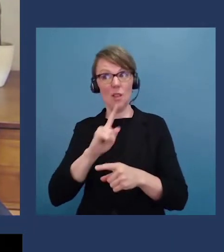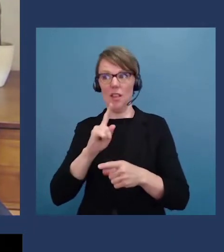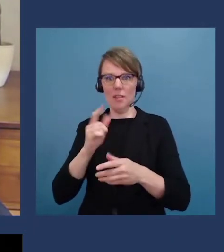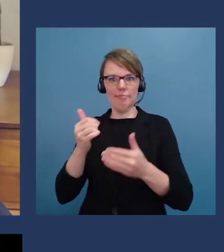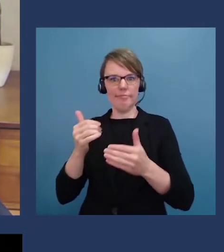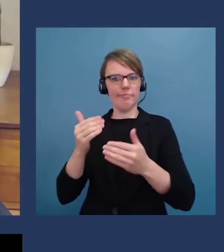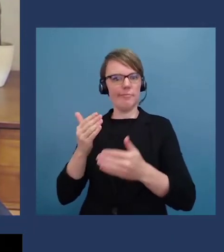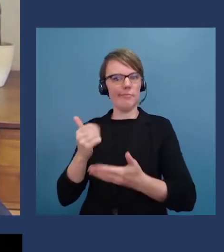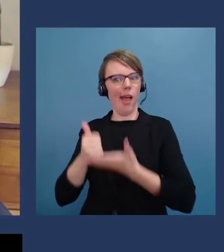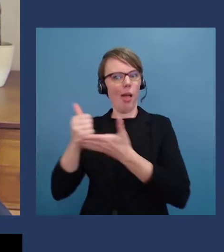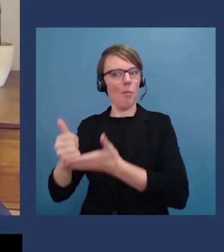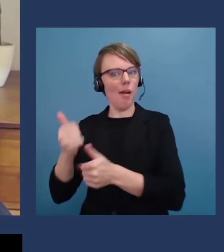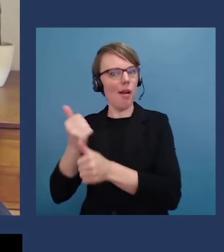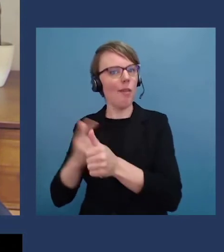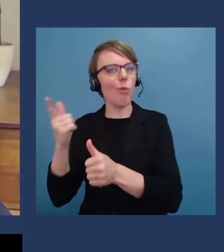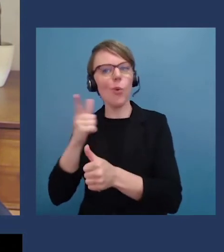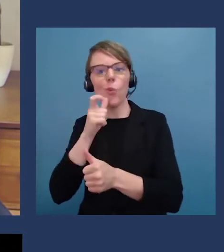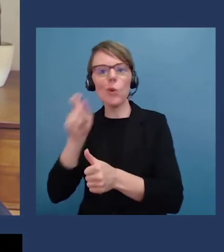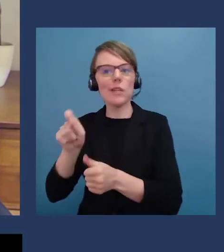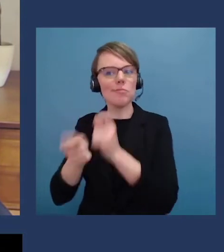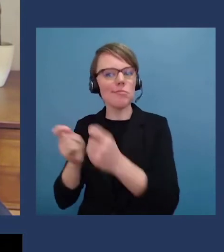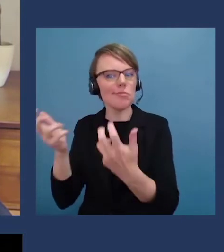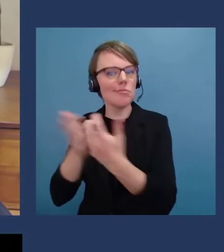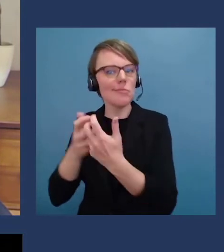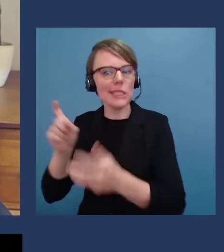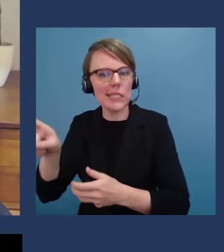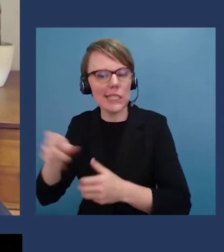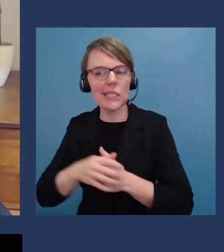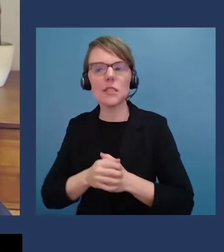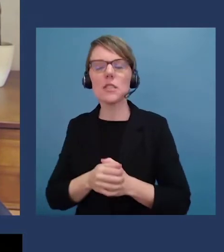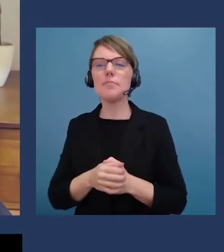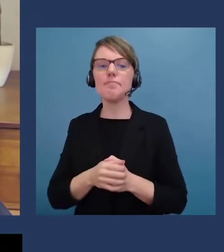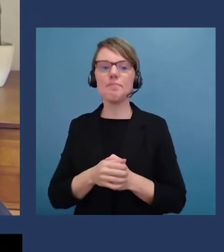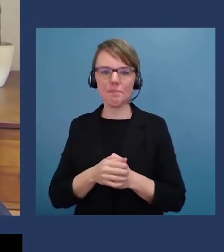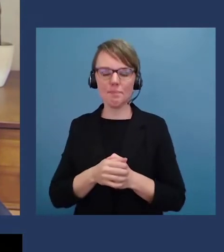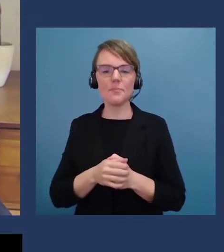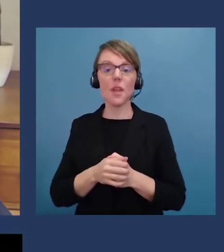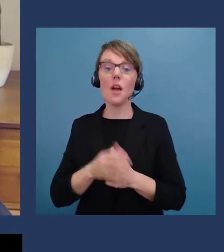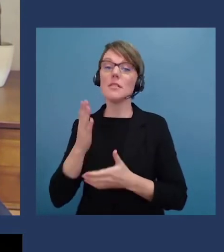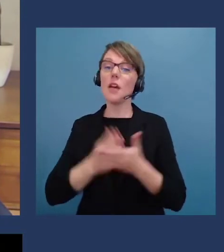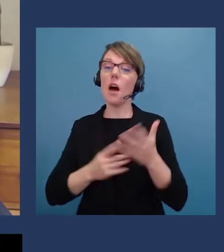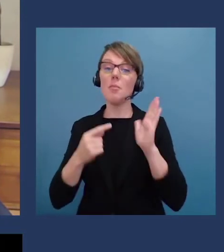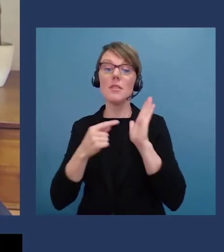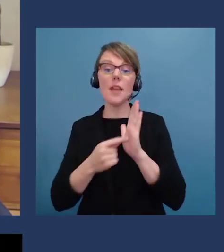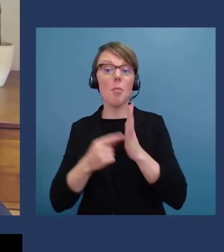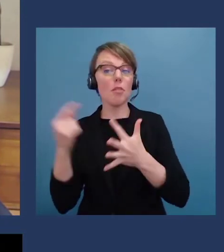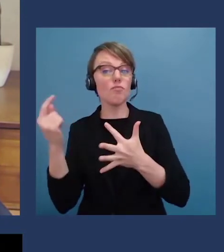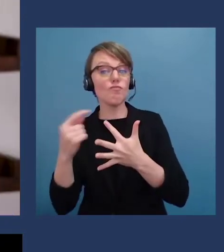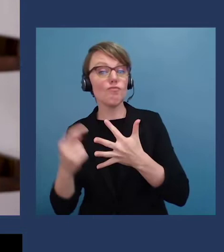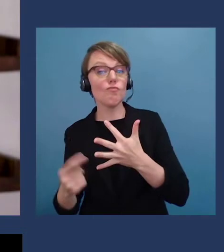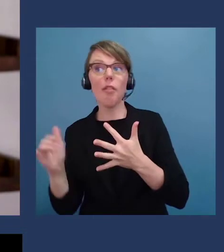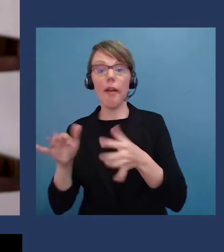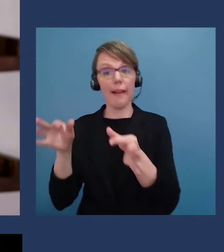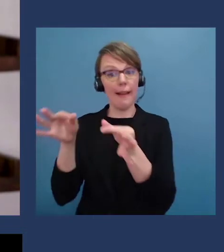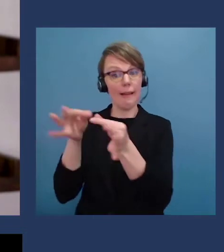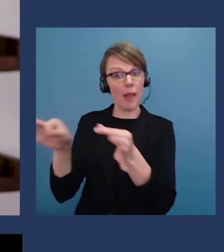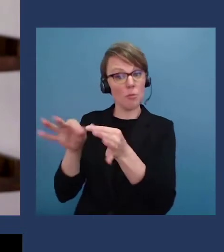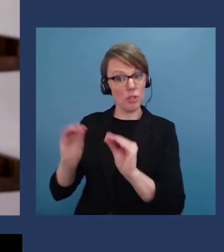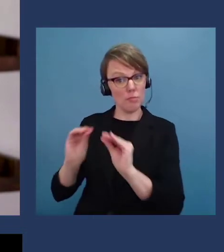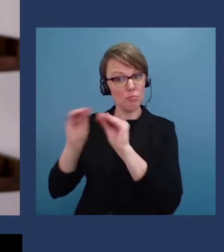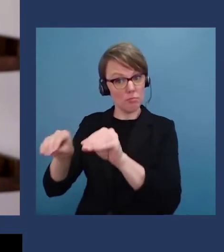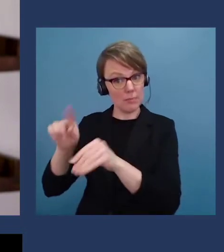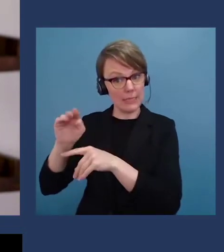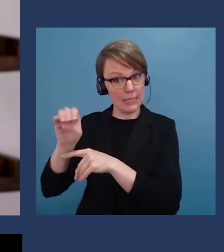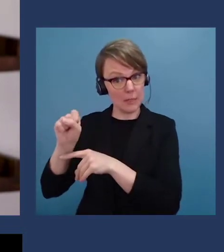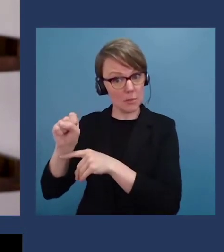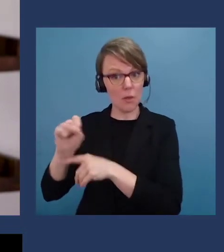have is to ensure that we use all the power we have of technology to ensure that people are safe.